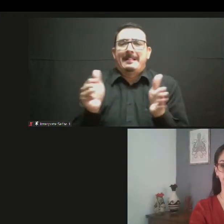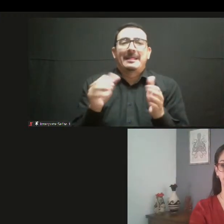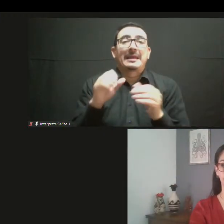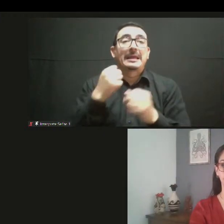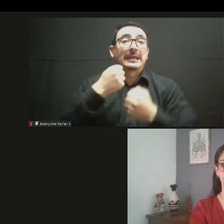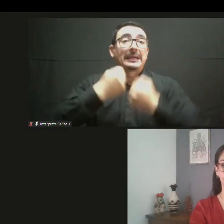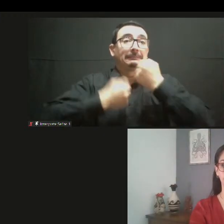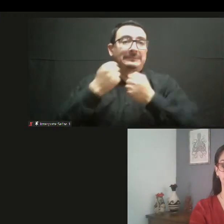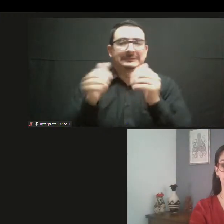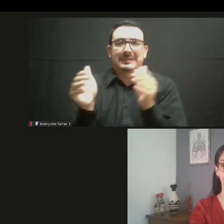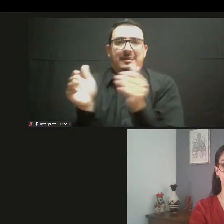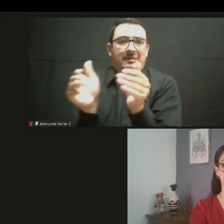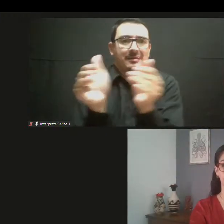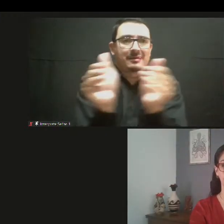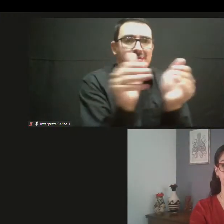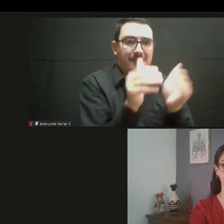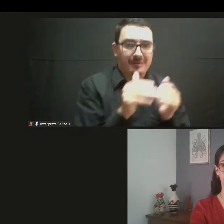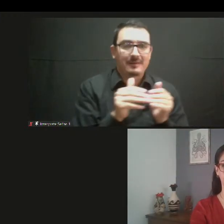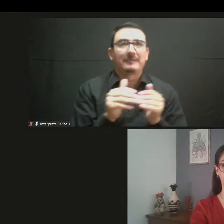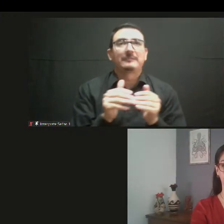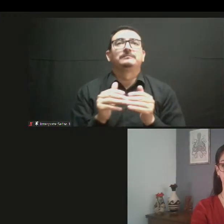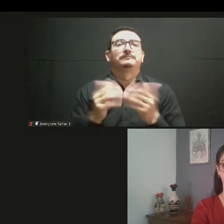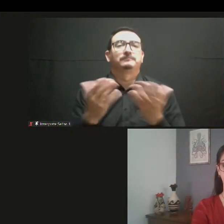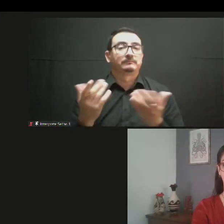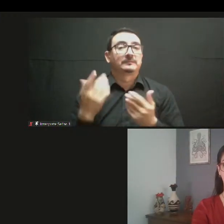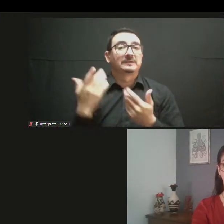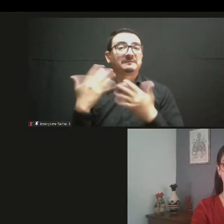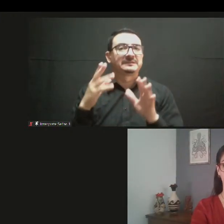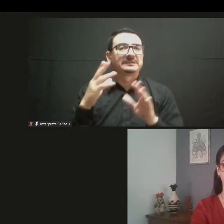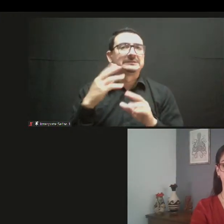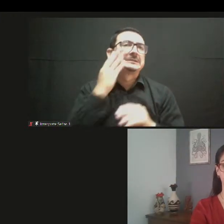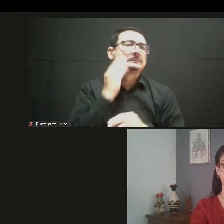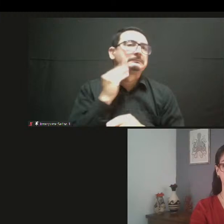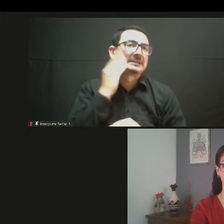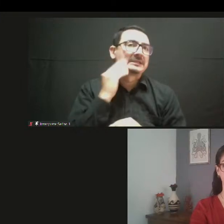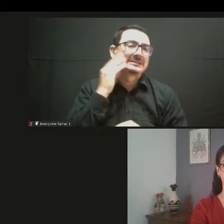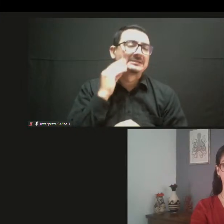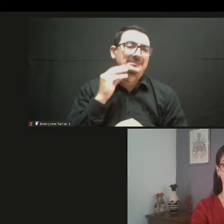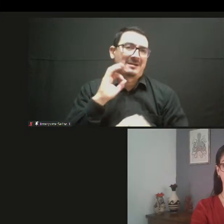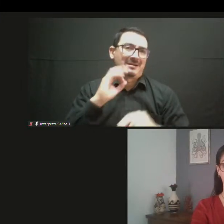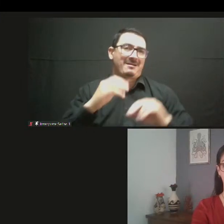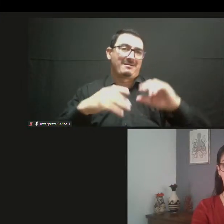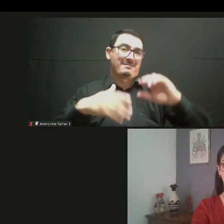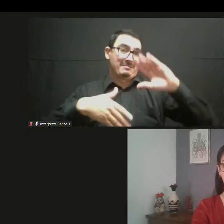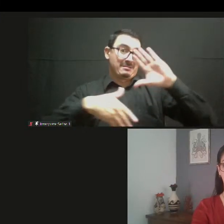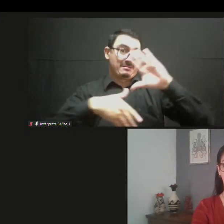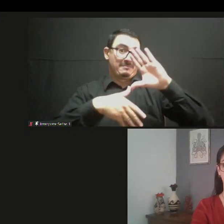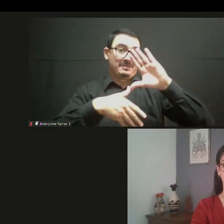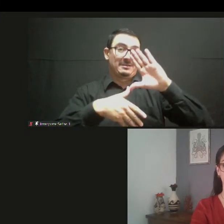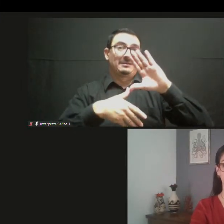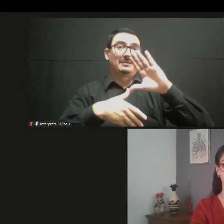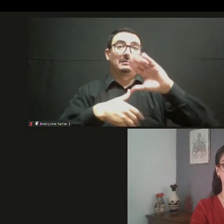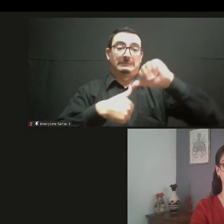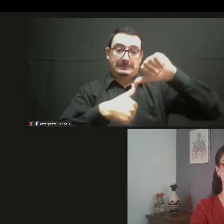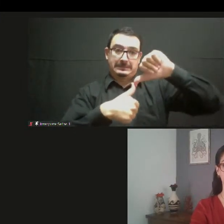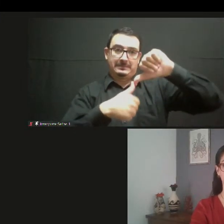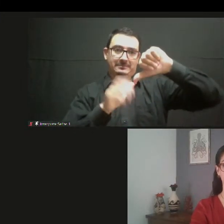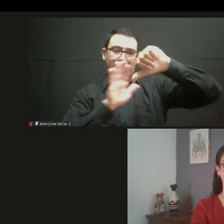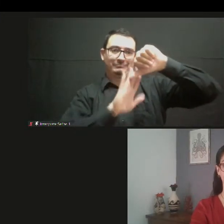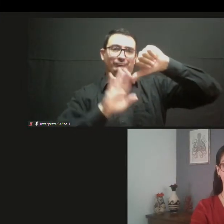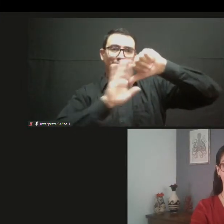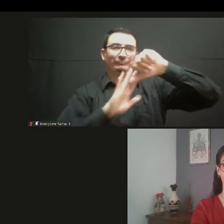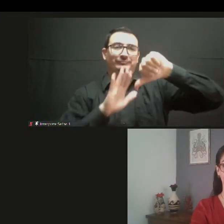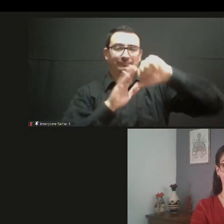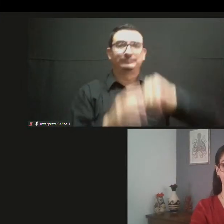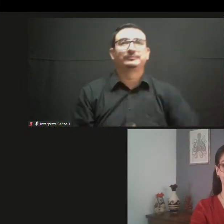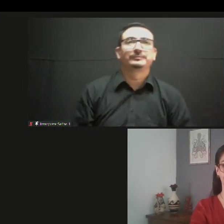an important avenue to increase the sustainability and resilience of the tourism sector. Leda, please